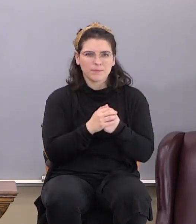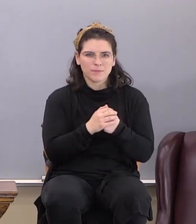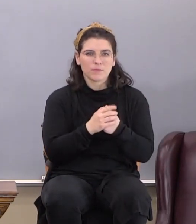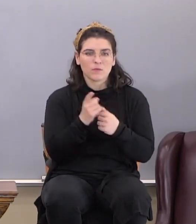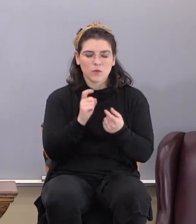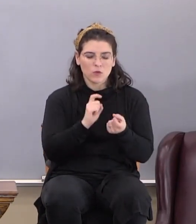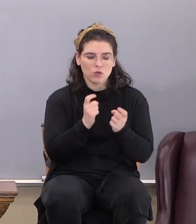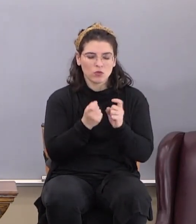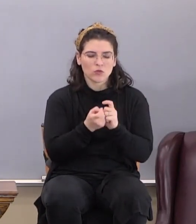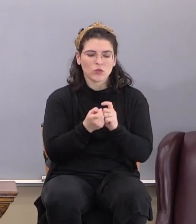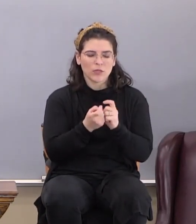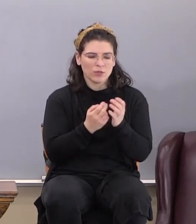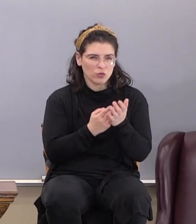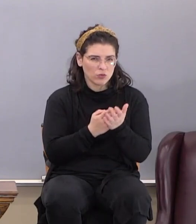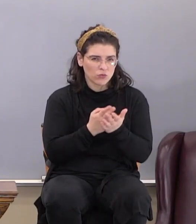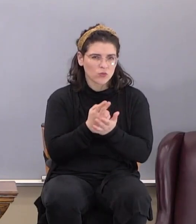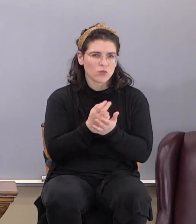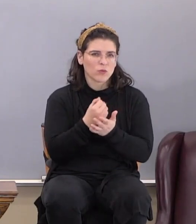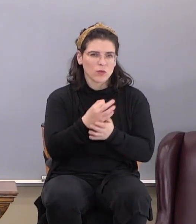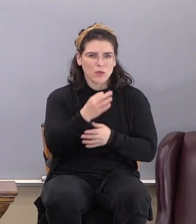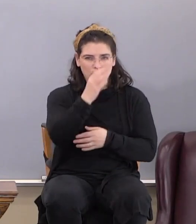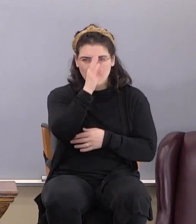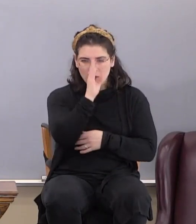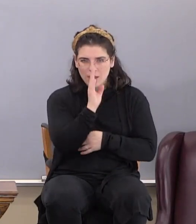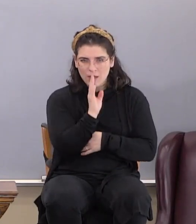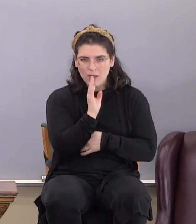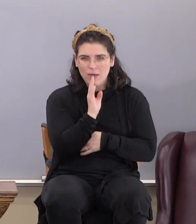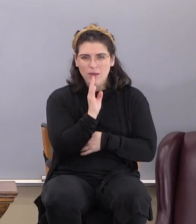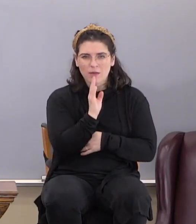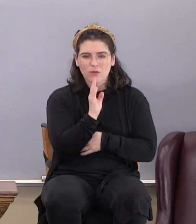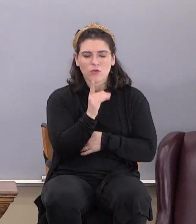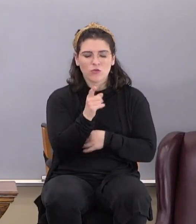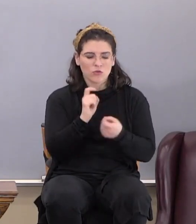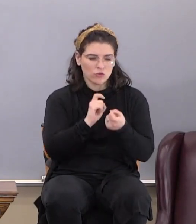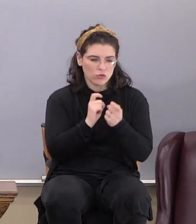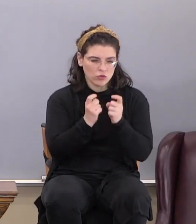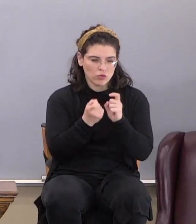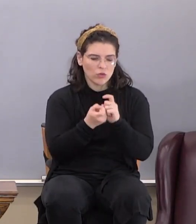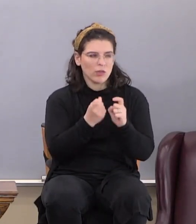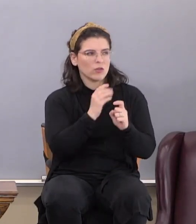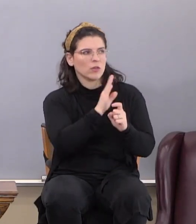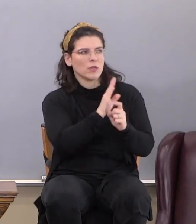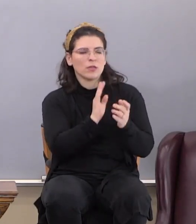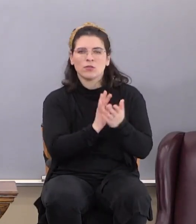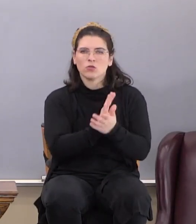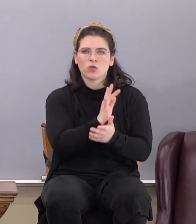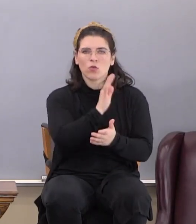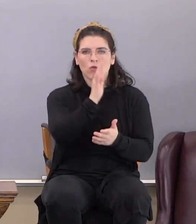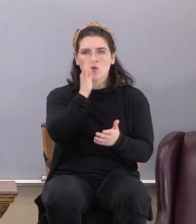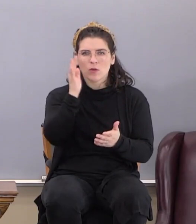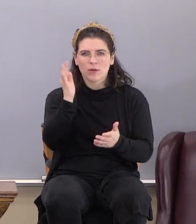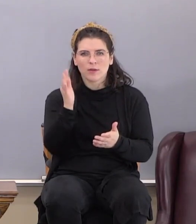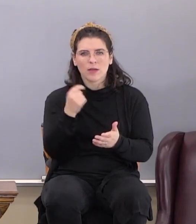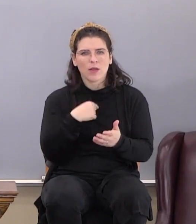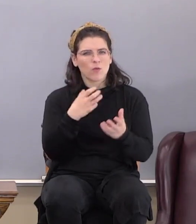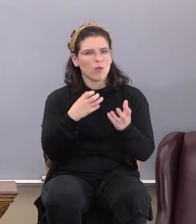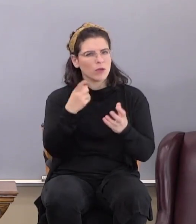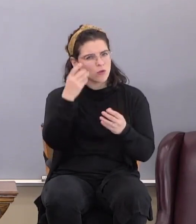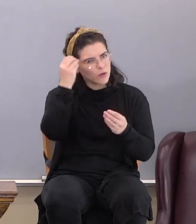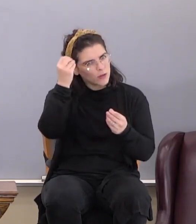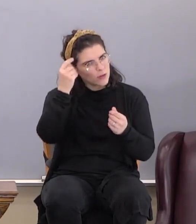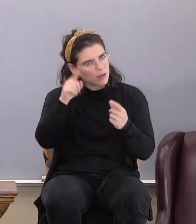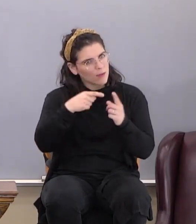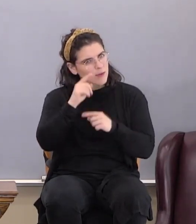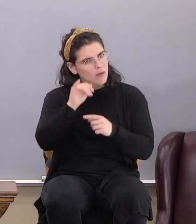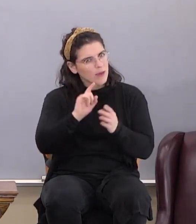You change the truth of God, you're changing his glory. I want you to think about that